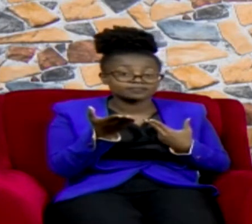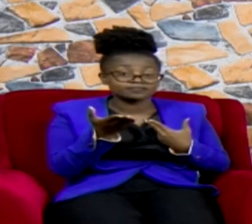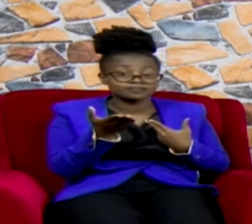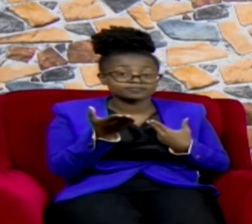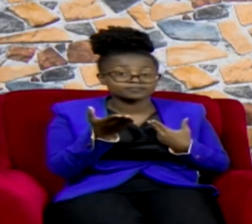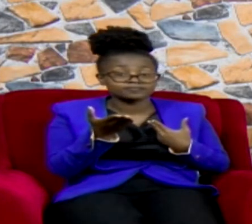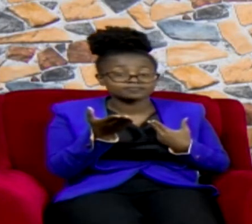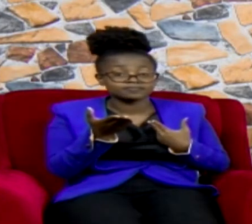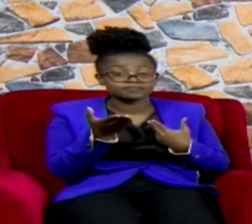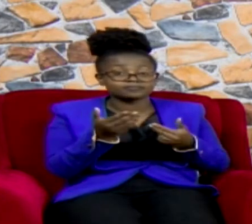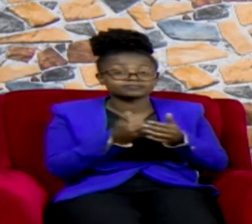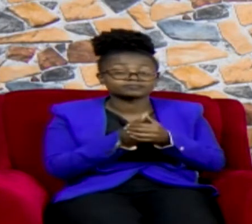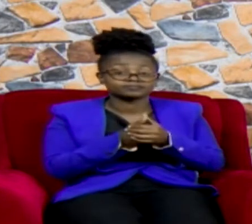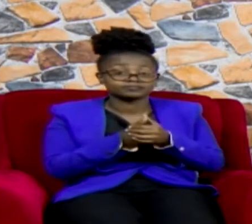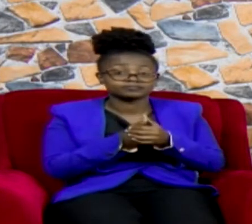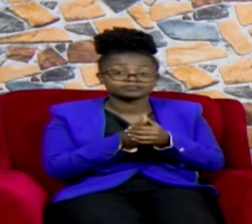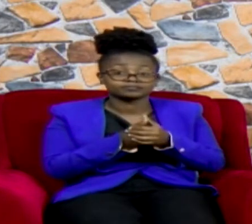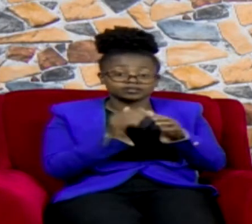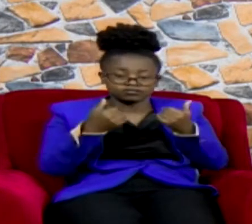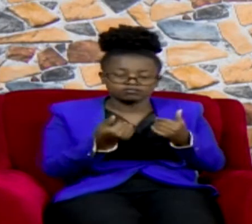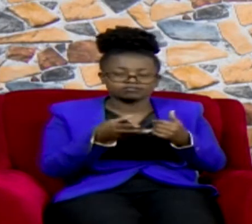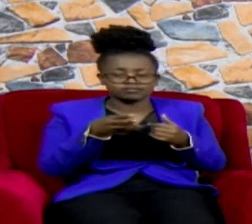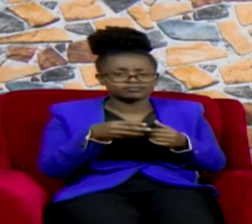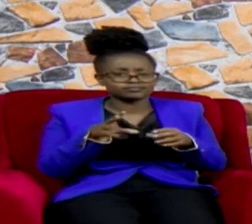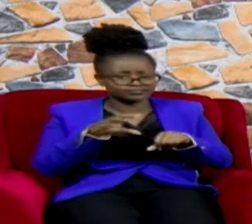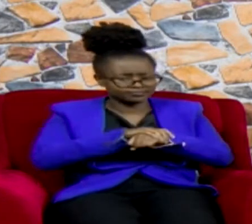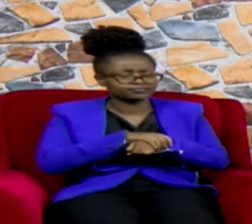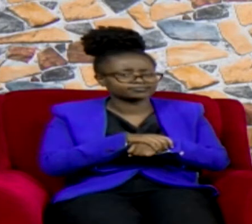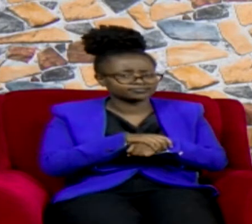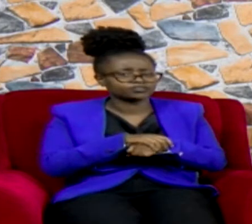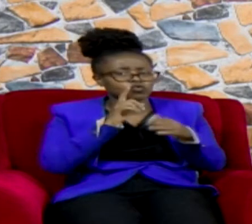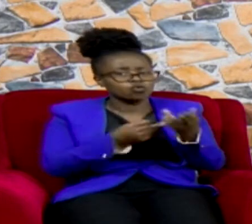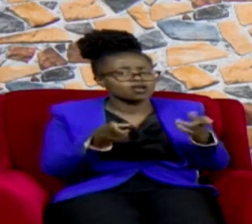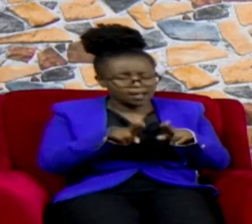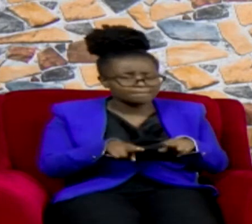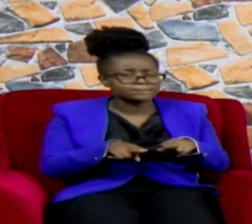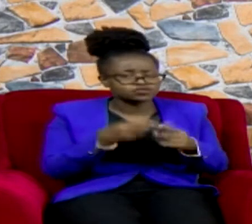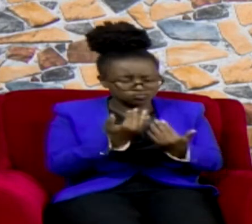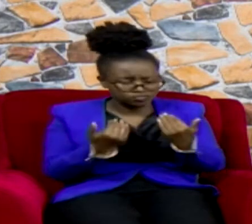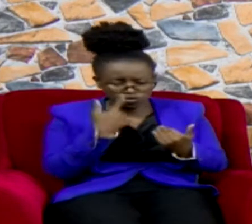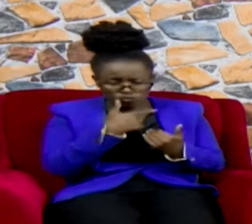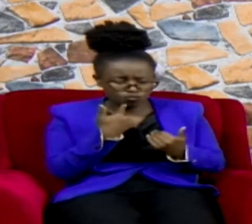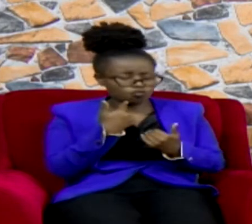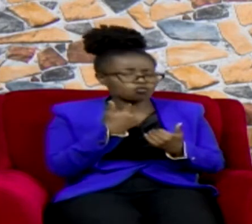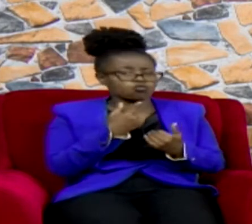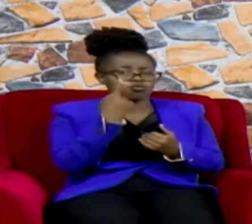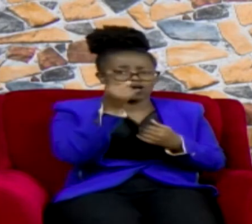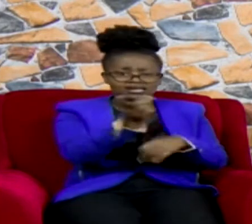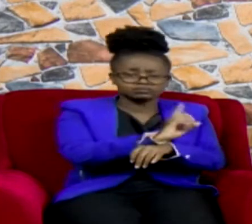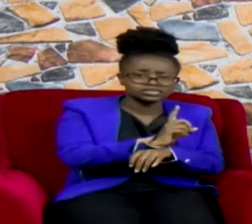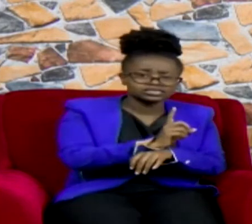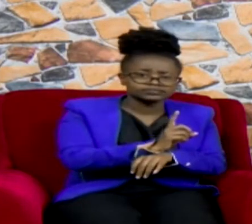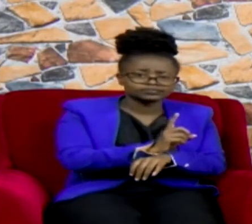they acquire the language skill and the expressive skill. So what happens to the children who 1 minute they